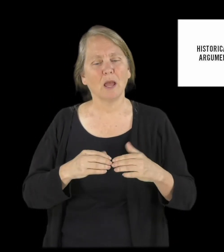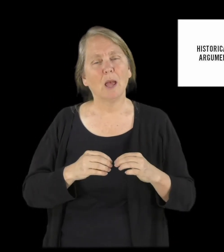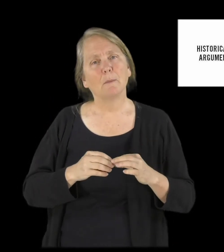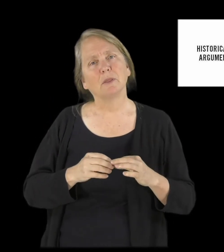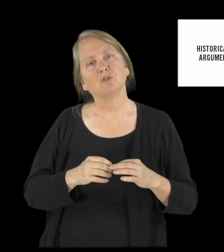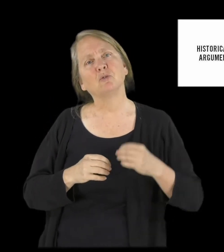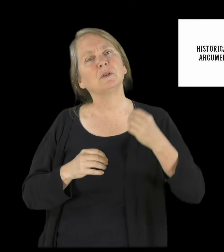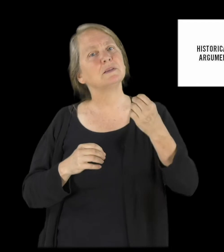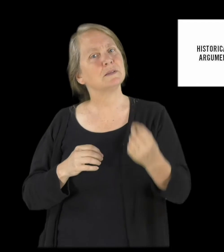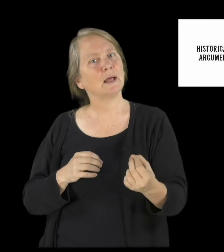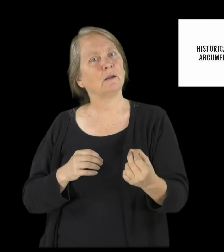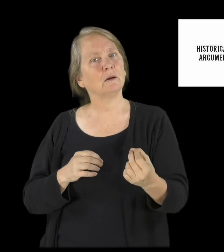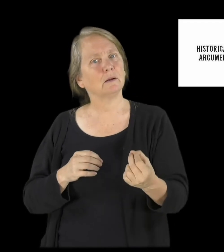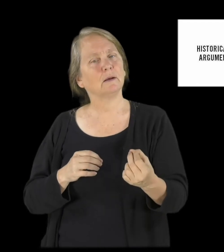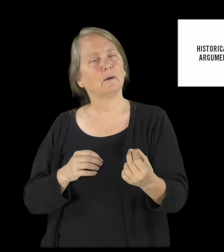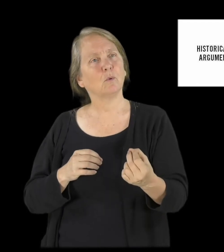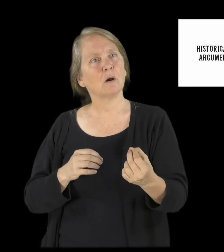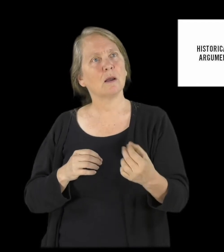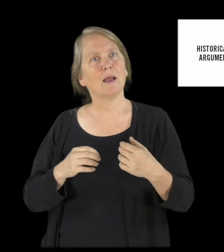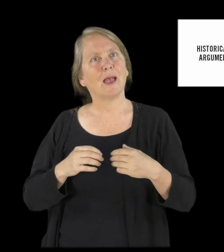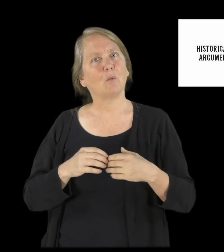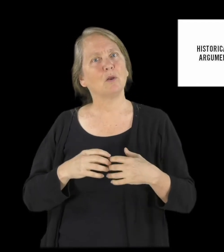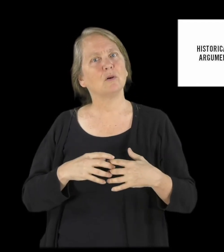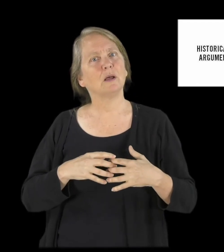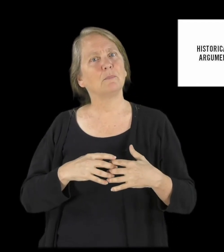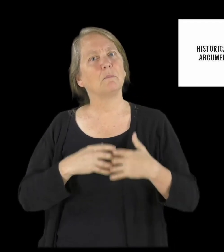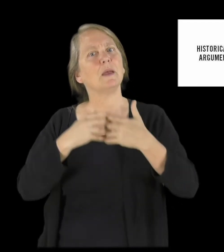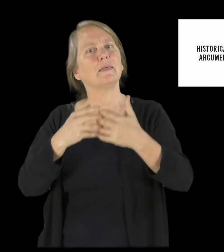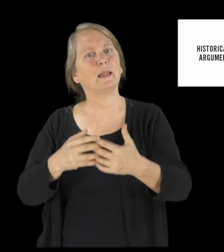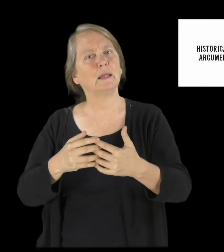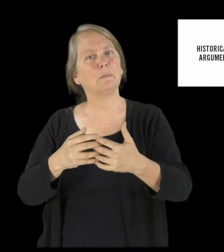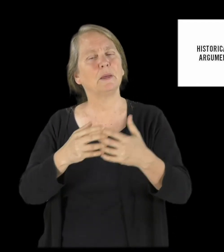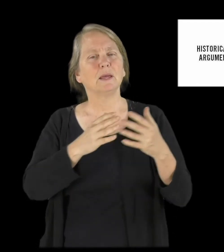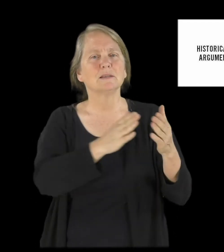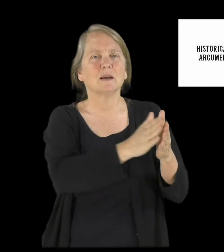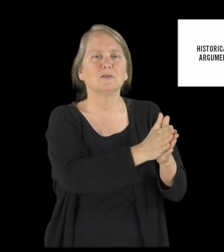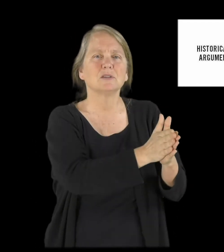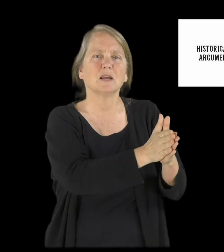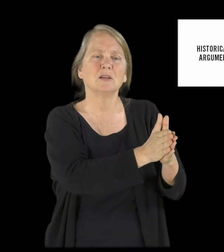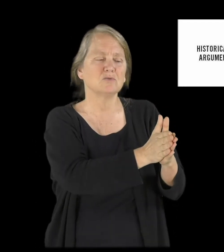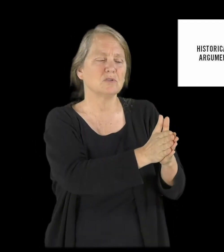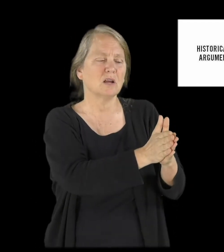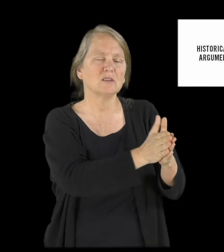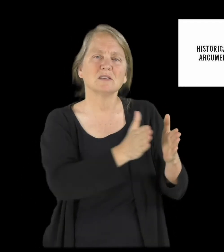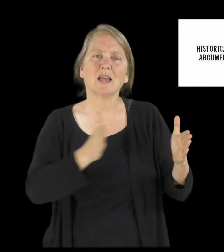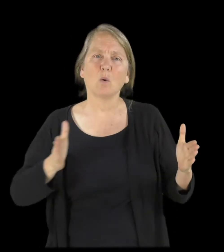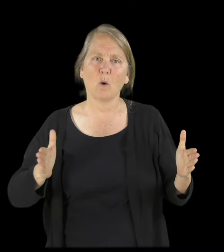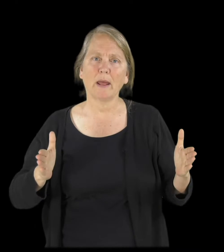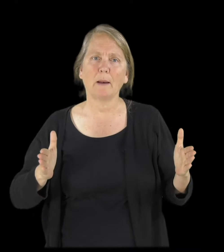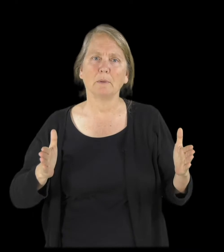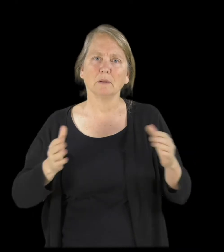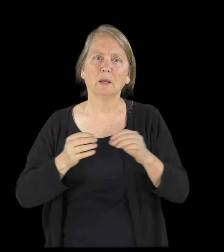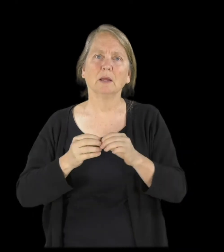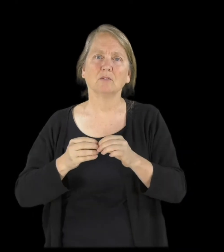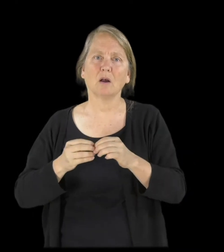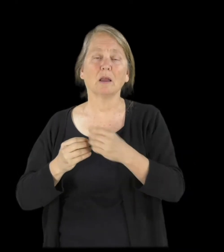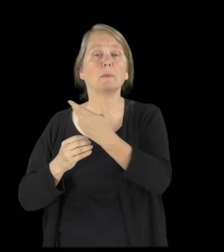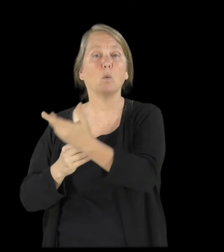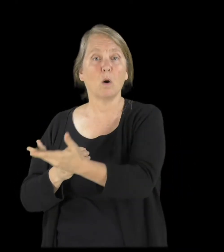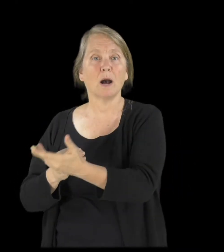But the truly stellar work, and where you can help them make that leap, is to understand history is not just saying what happened. It's talking about whys